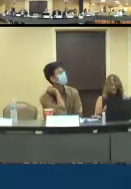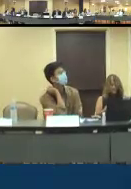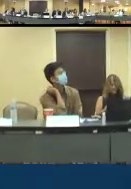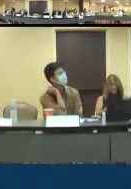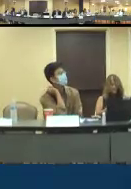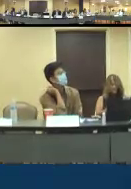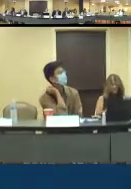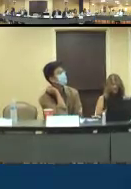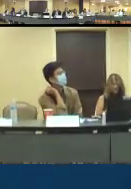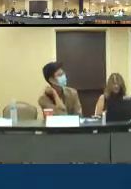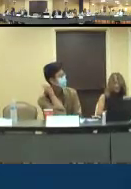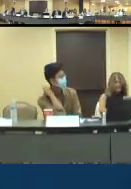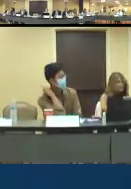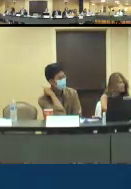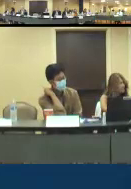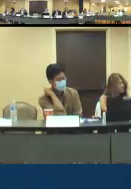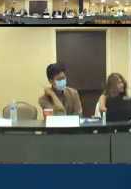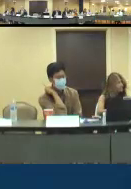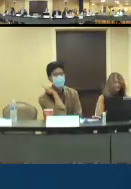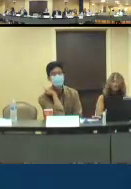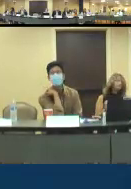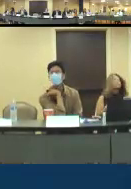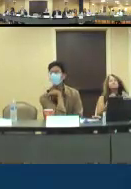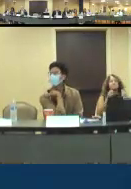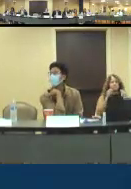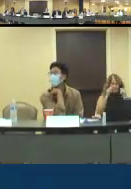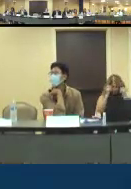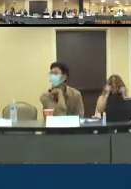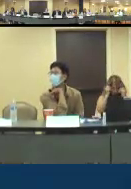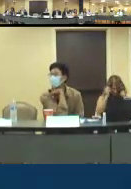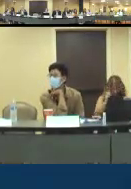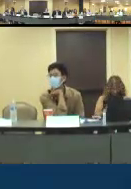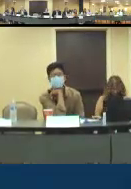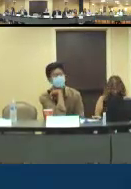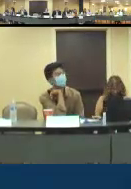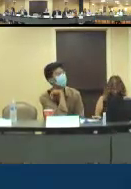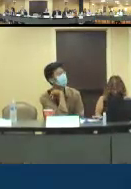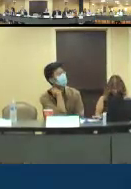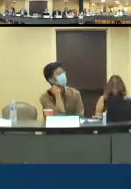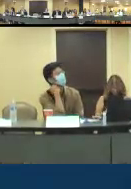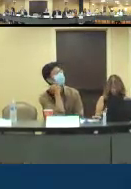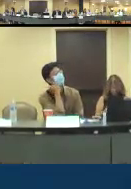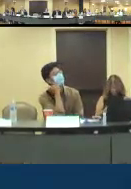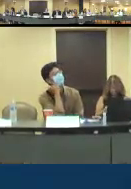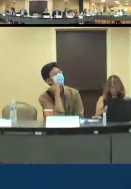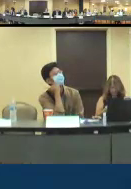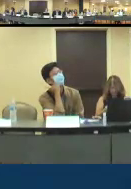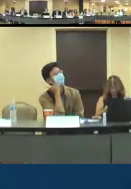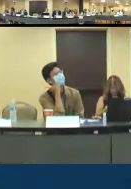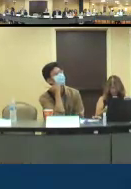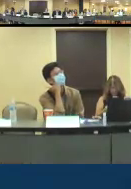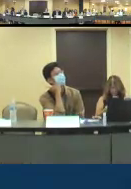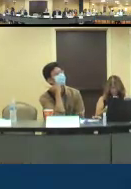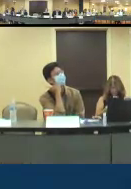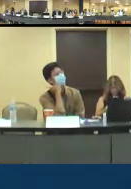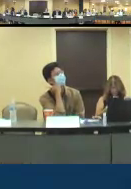into the Governor's Office and Legislature at the end, or the very, very beginning of 2025. And this is our opportunity to go